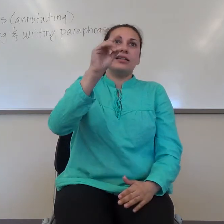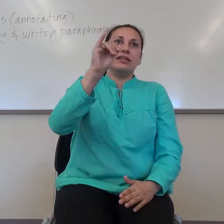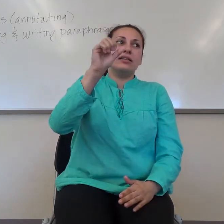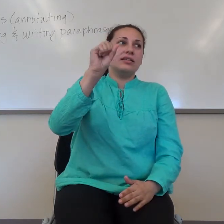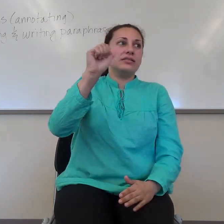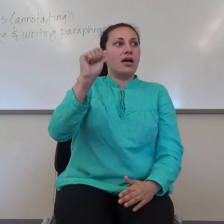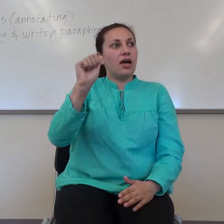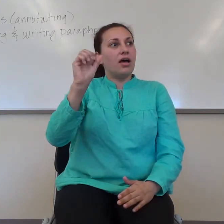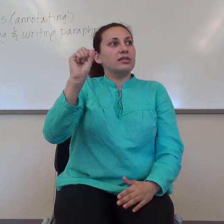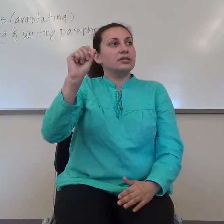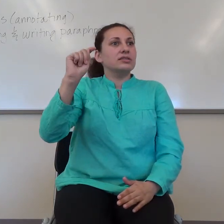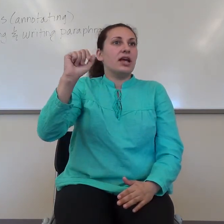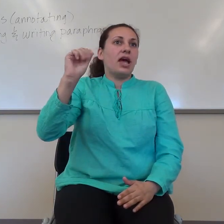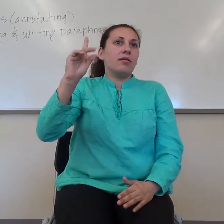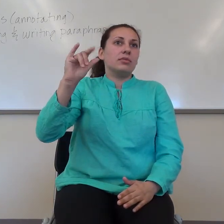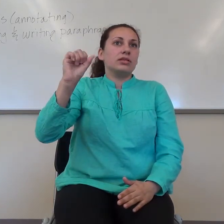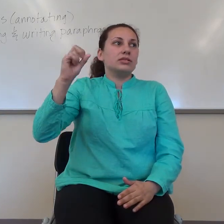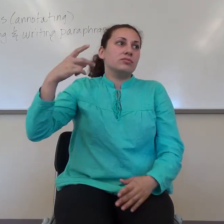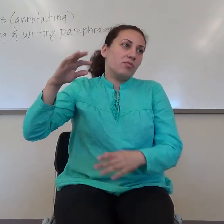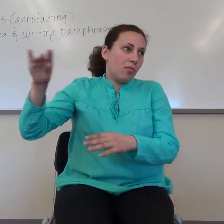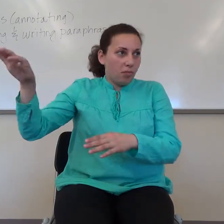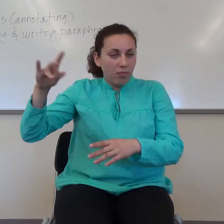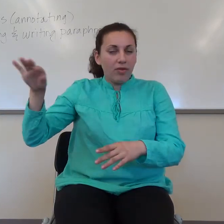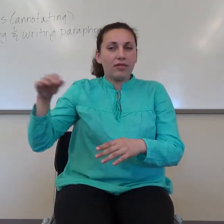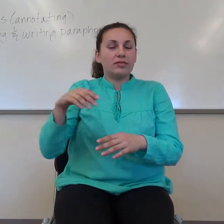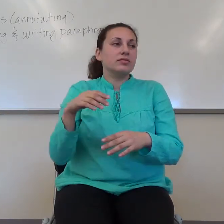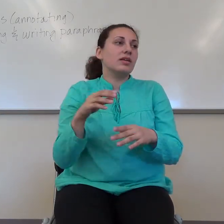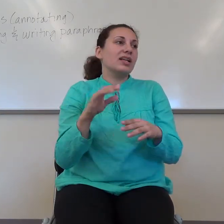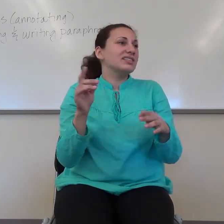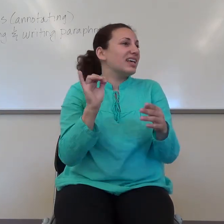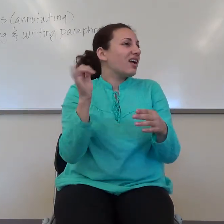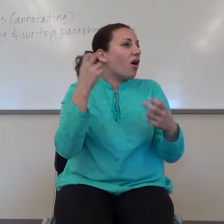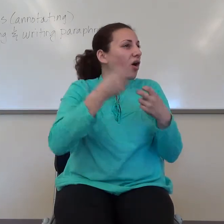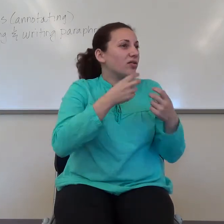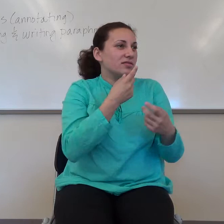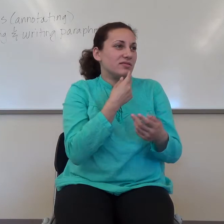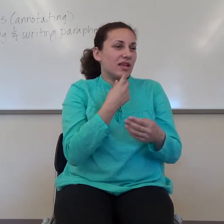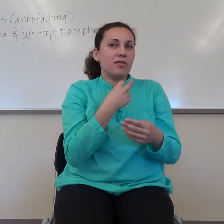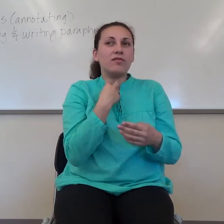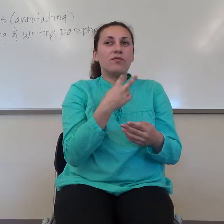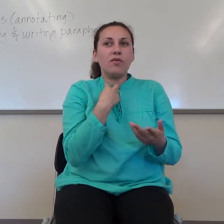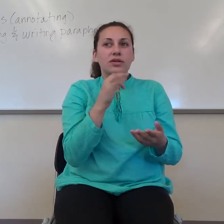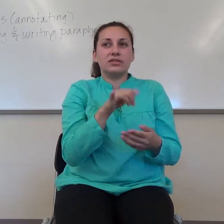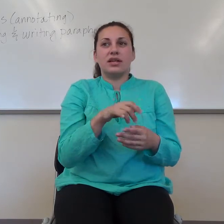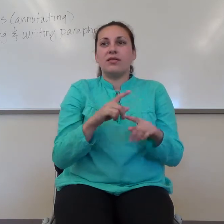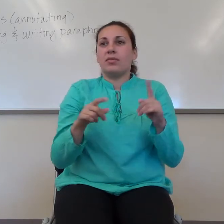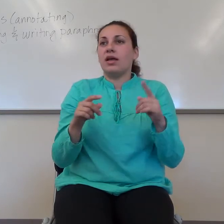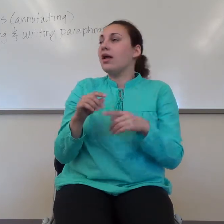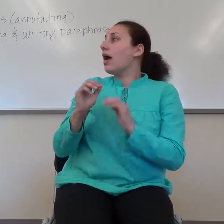monogamy, it doesn't work. So this is pronounced monogamy. Okay, and then this